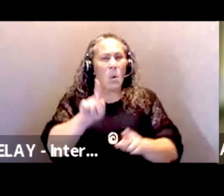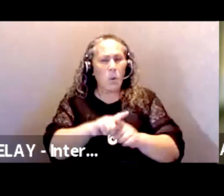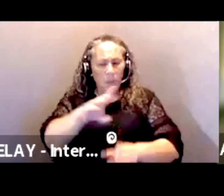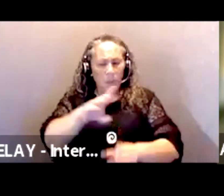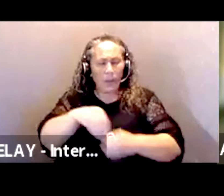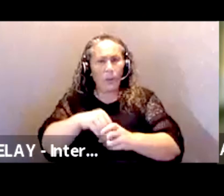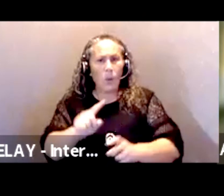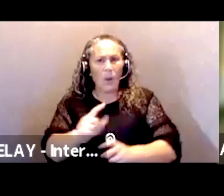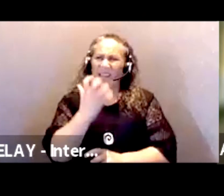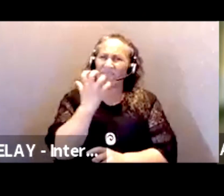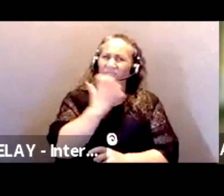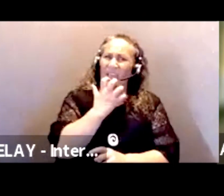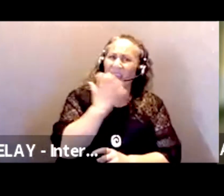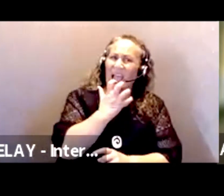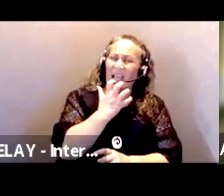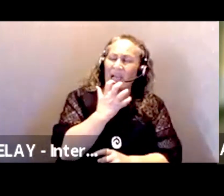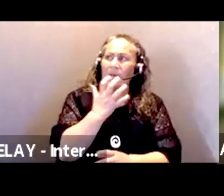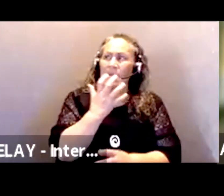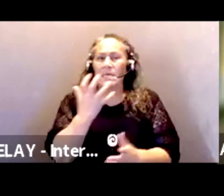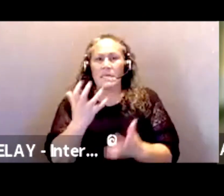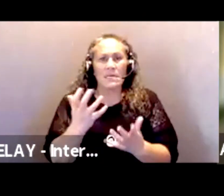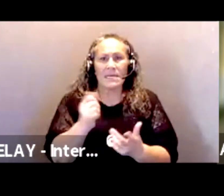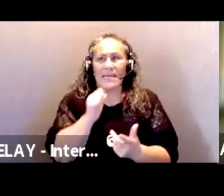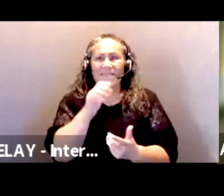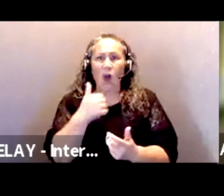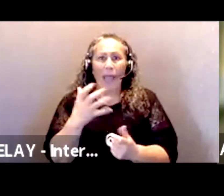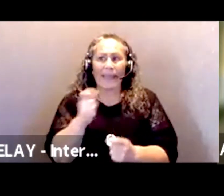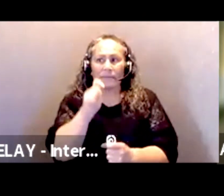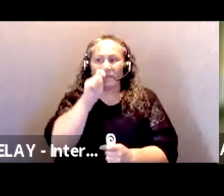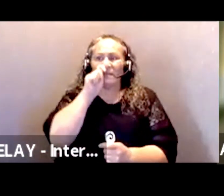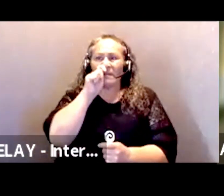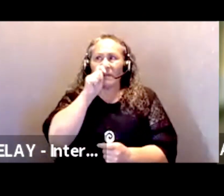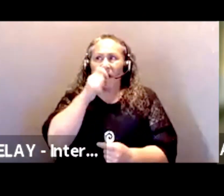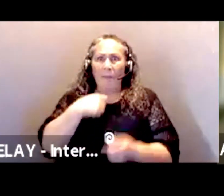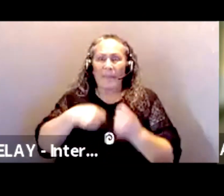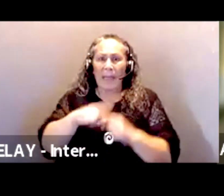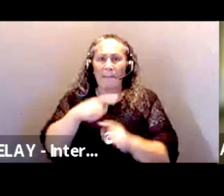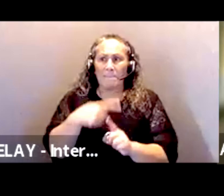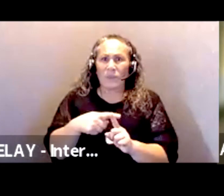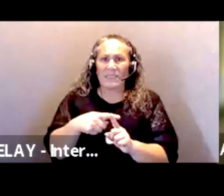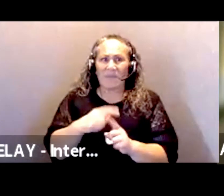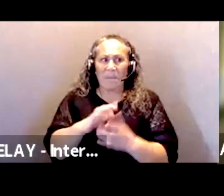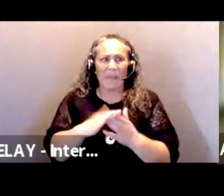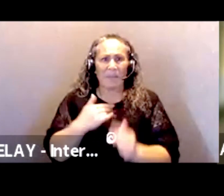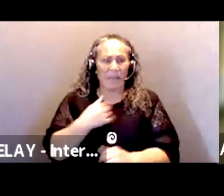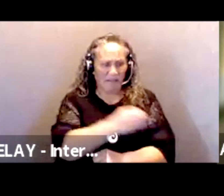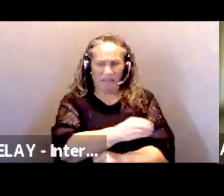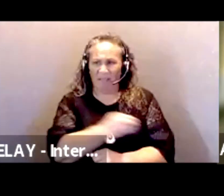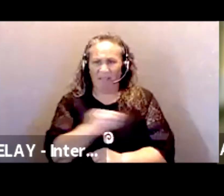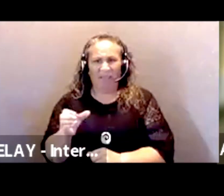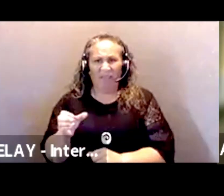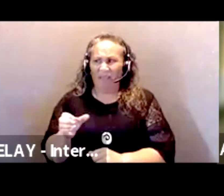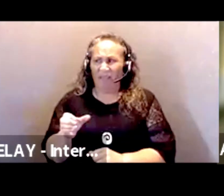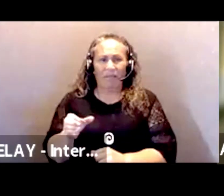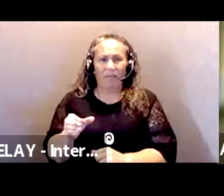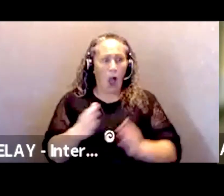being stigmatized. If you get a test and you become a case, you get taken out of your home. People